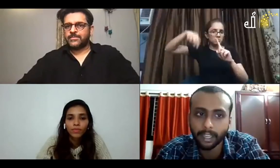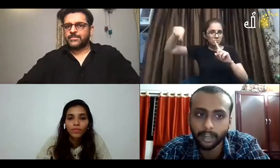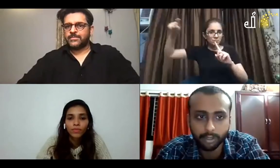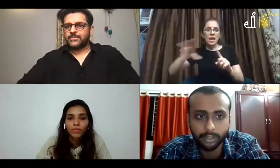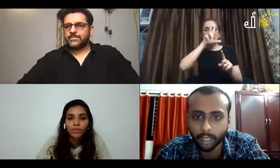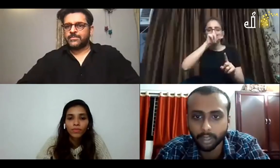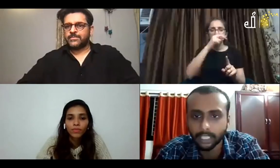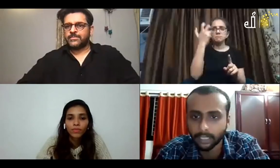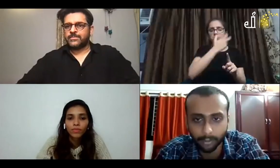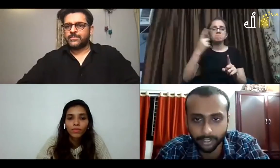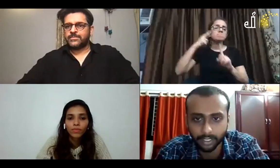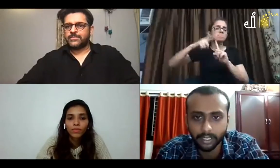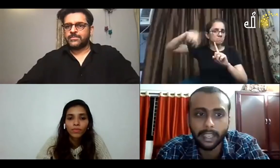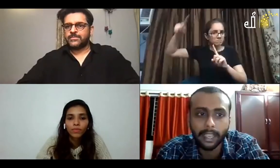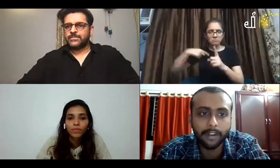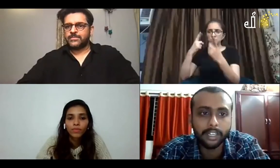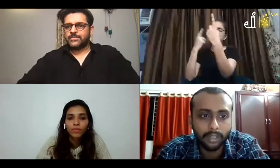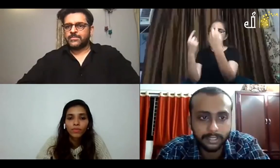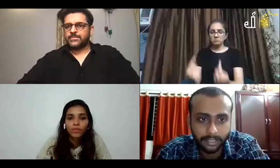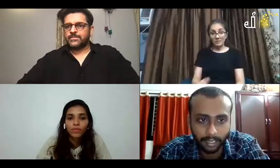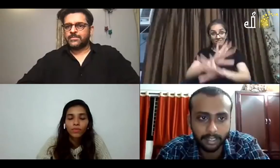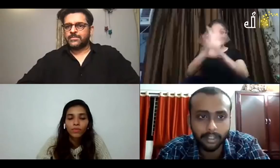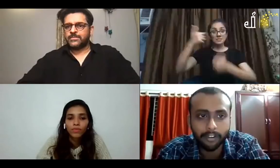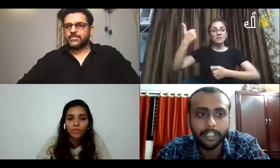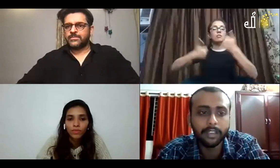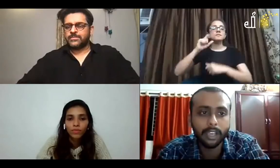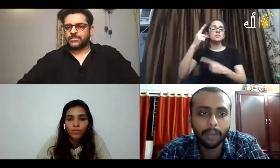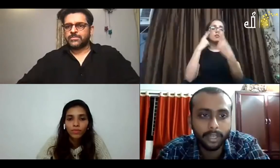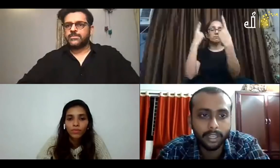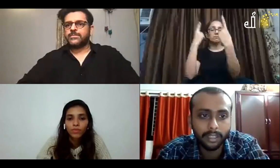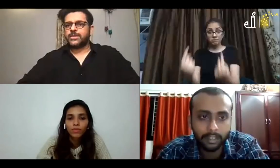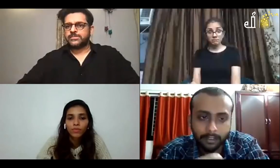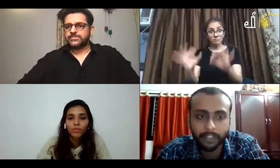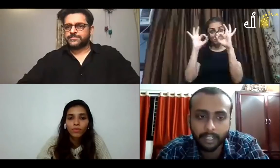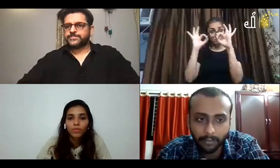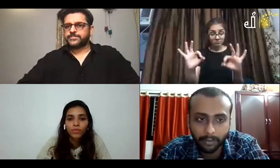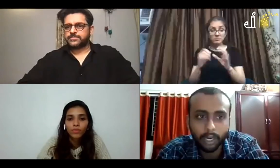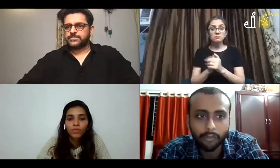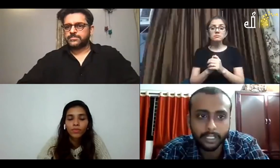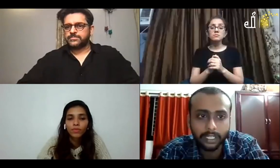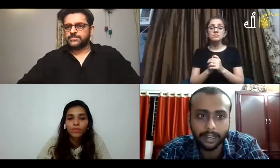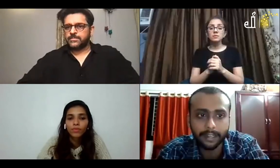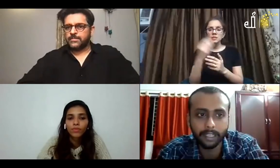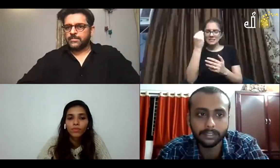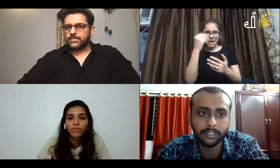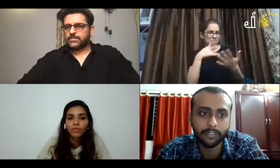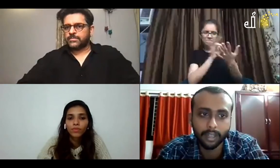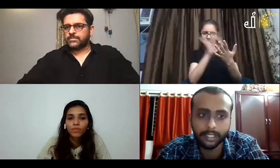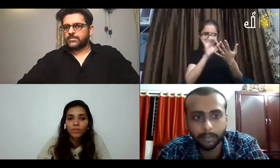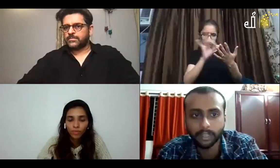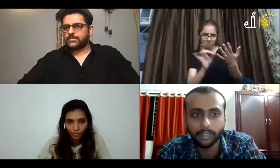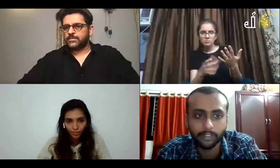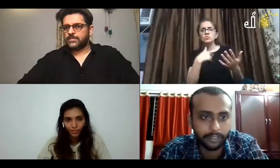language and also a psychological evaluation. And once all this is done, we come to we'll rule out certain criterias.